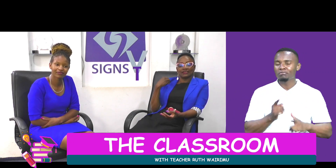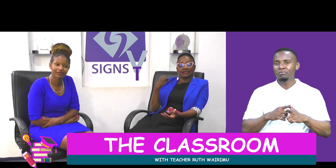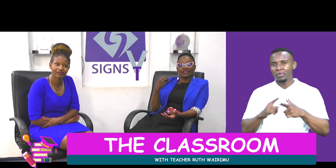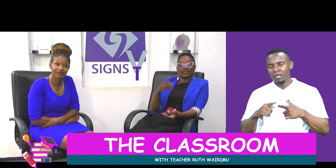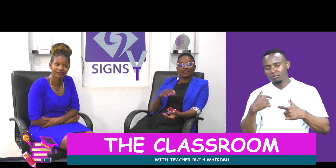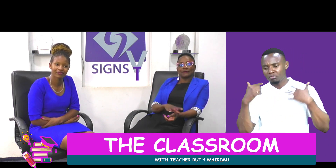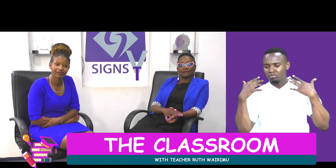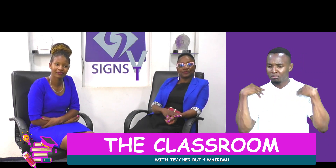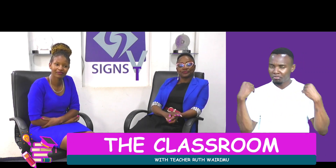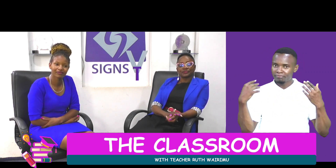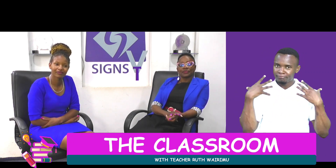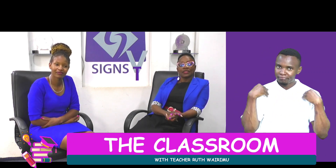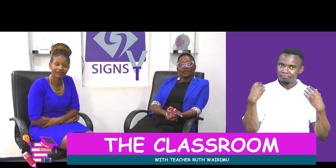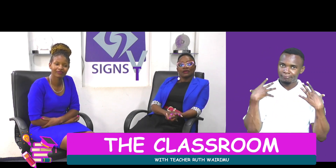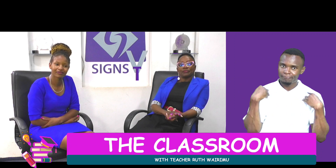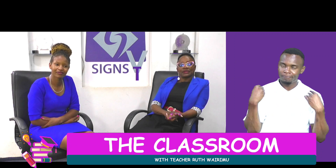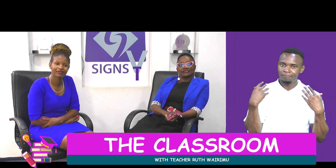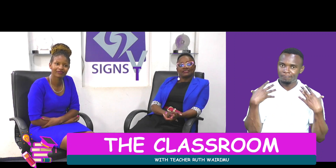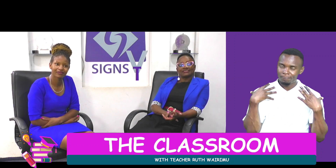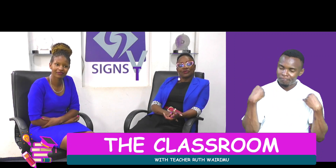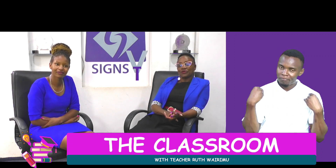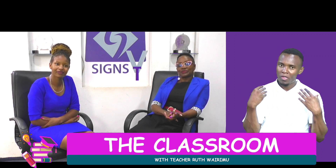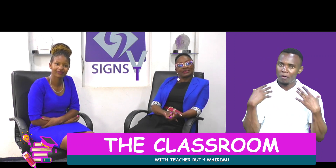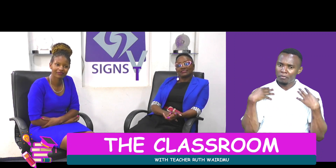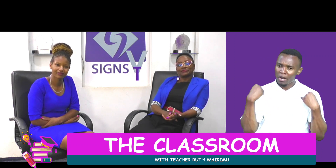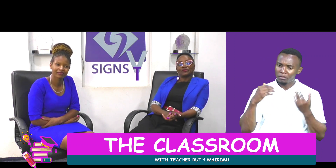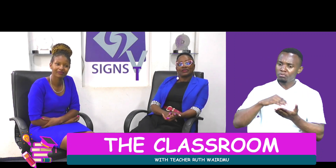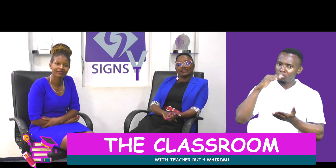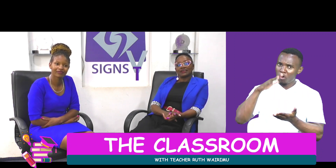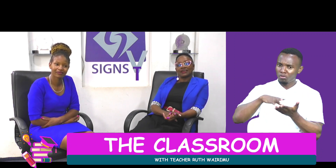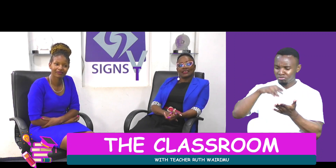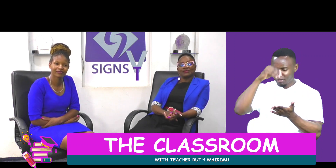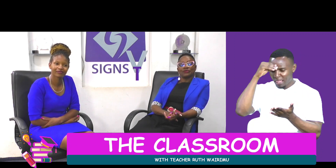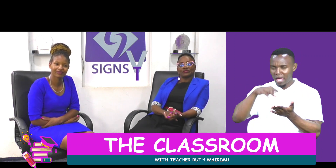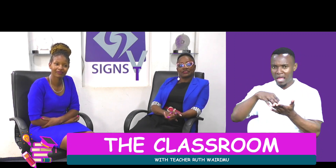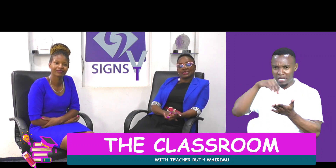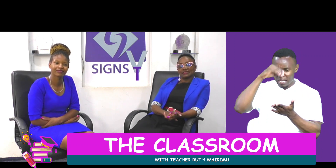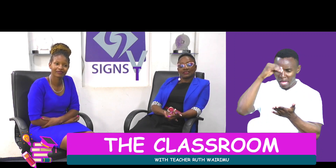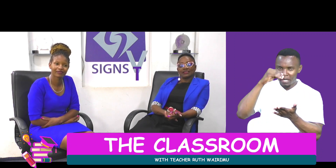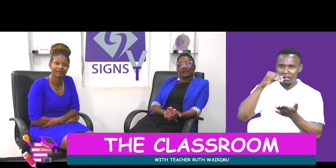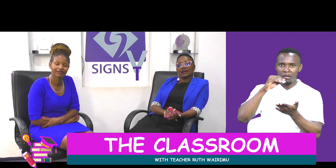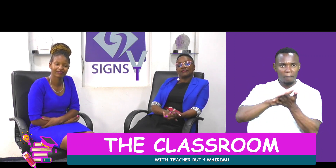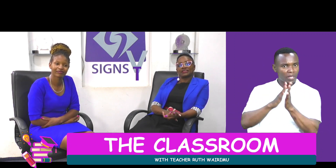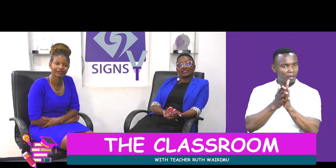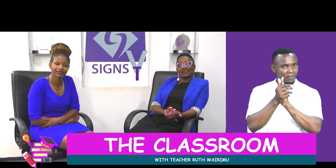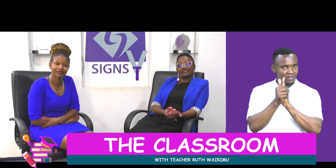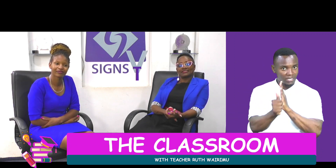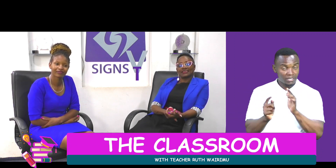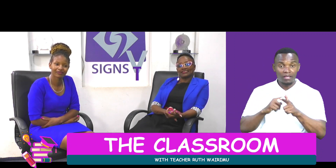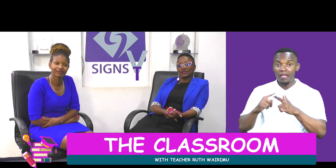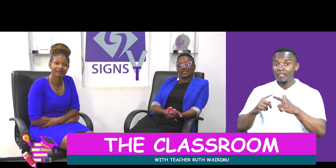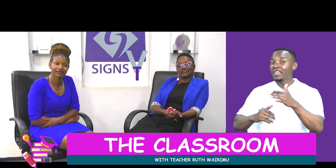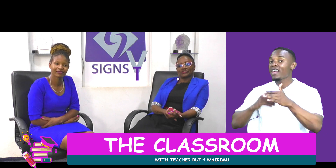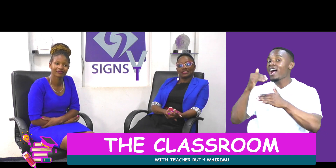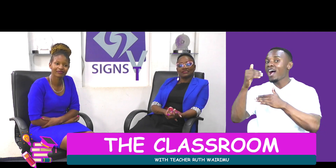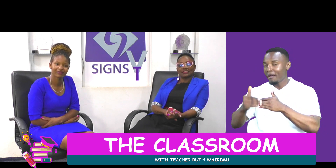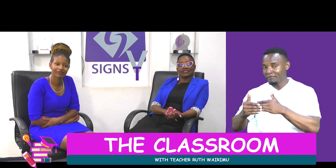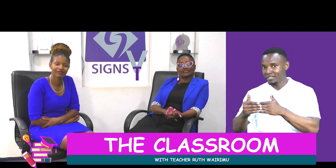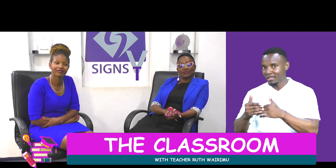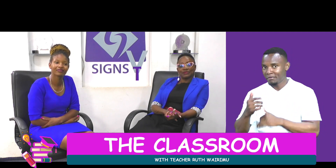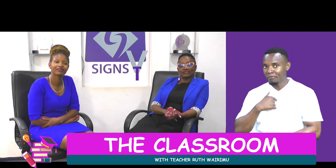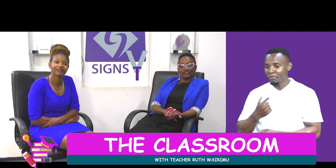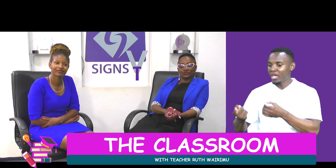I can practice more and gain more skills. After that, that is when I